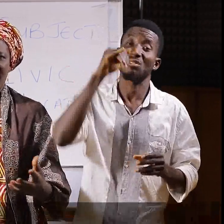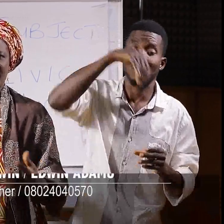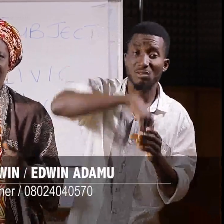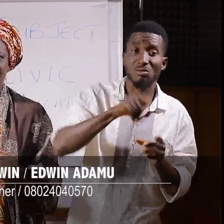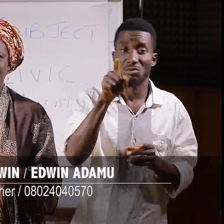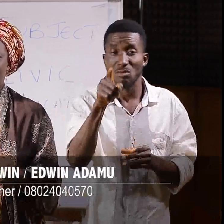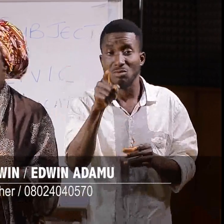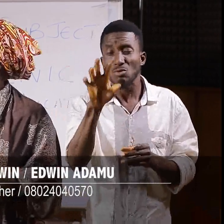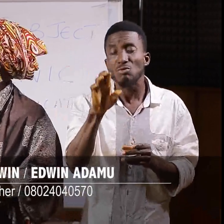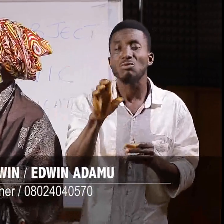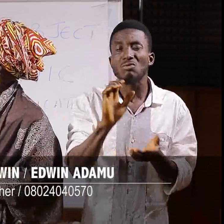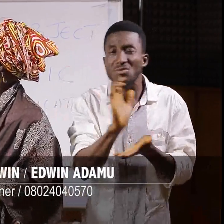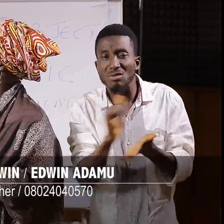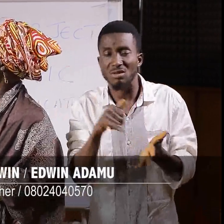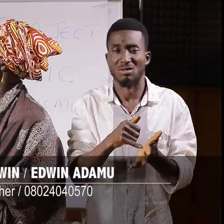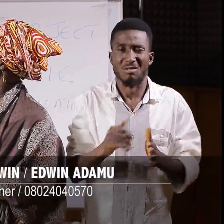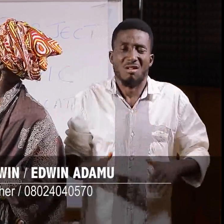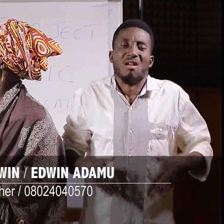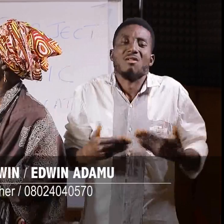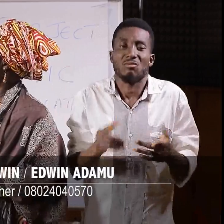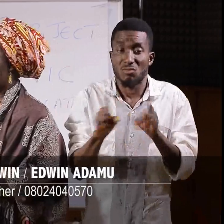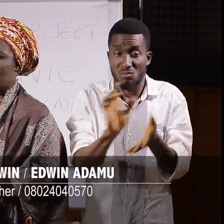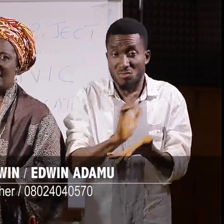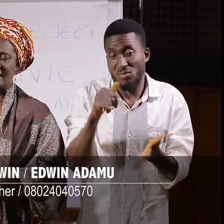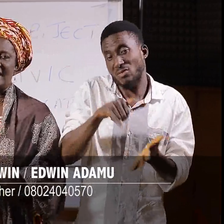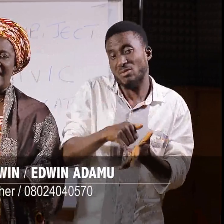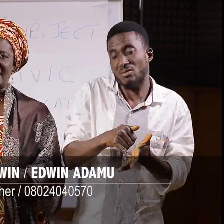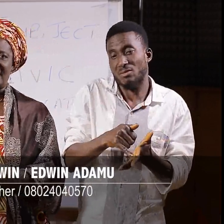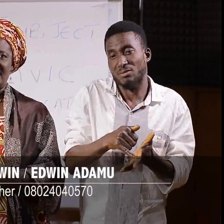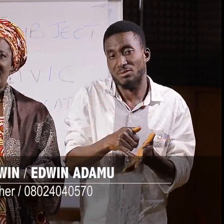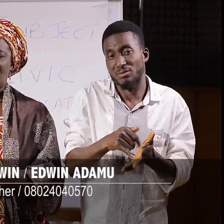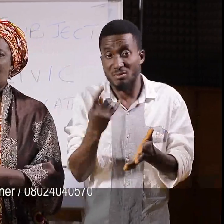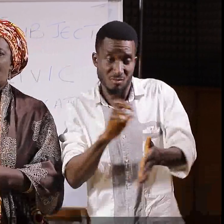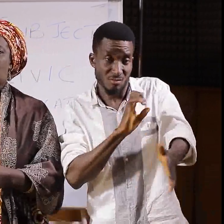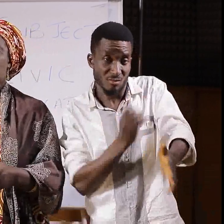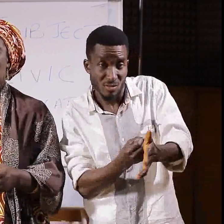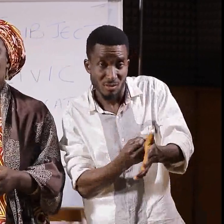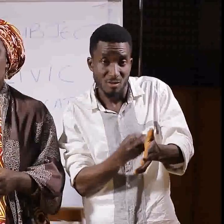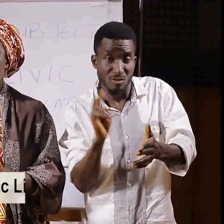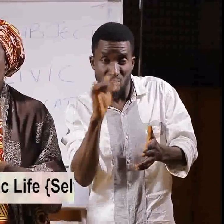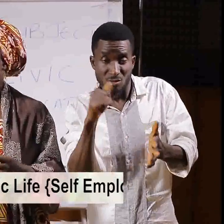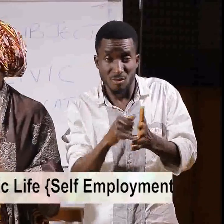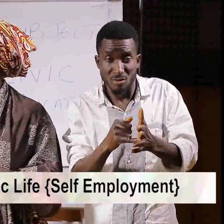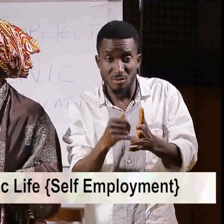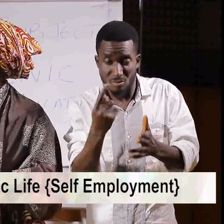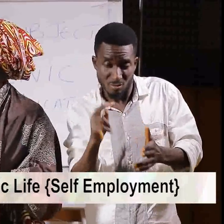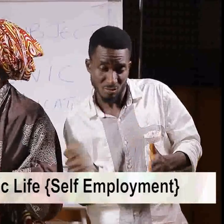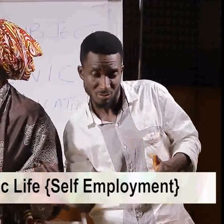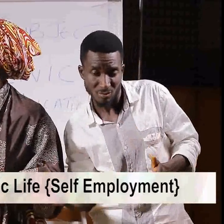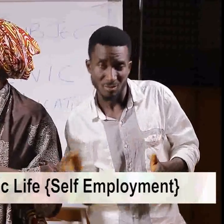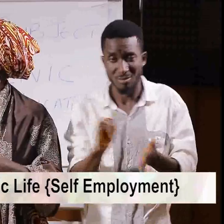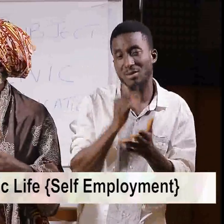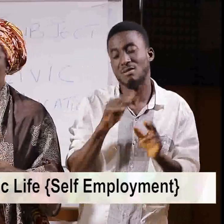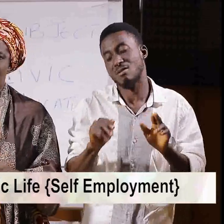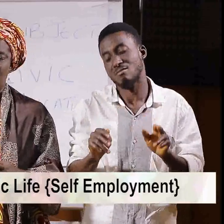You harness it. And how do you harness this ability and skills? Using the resources